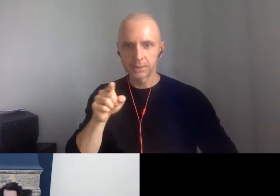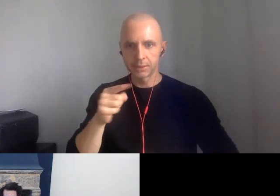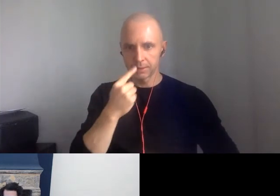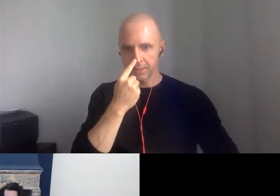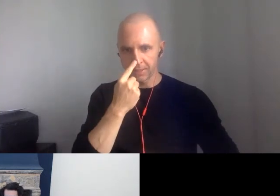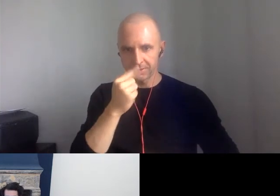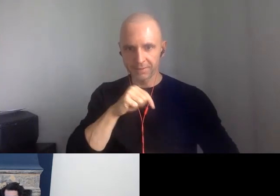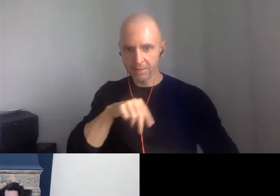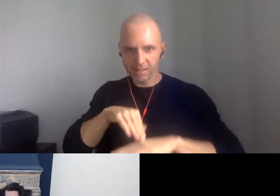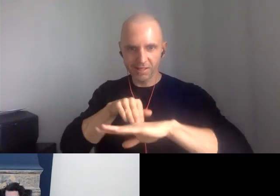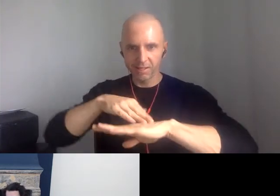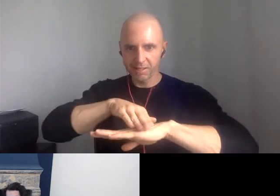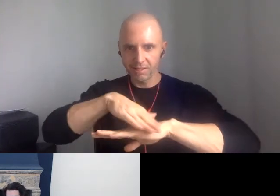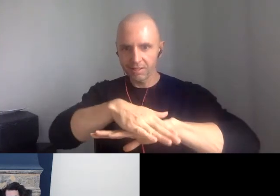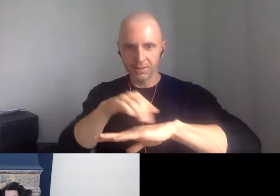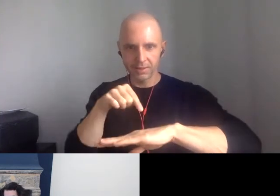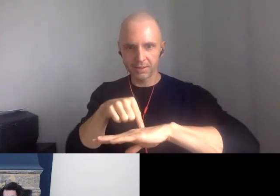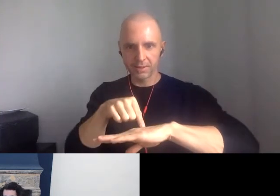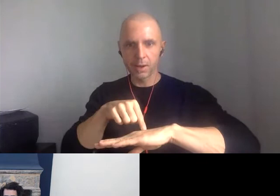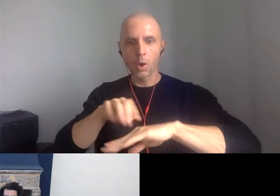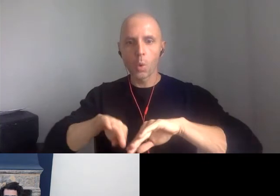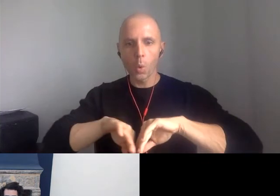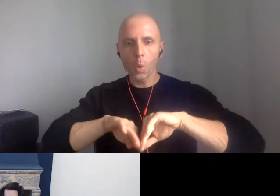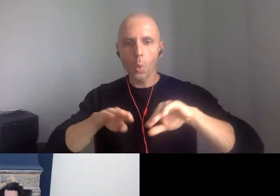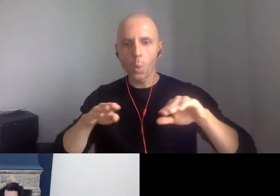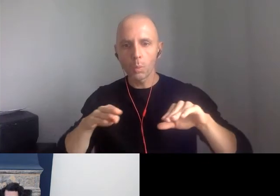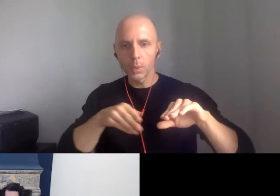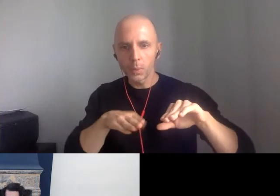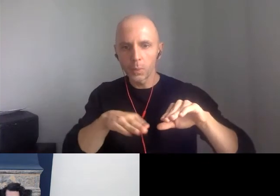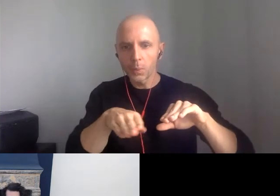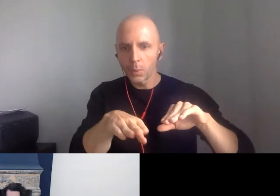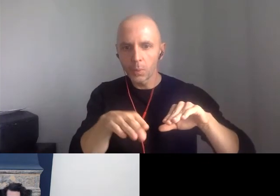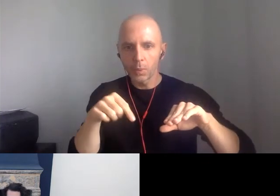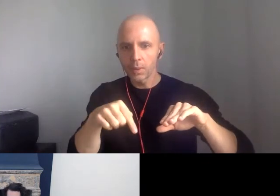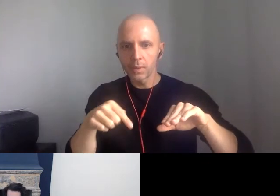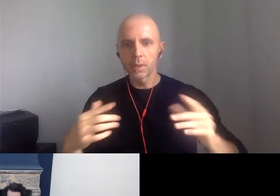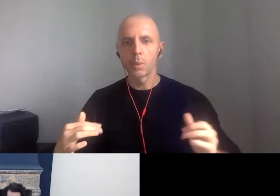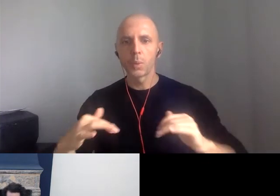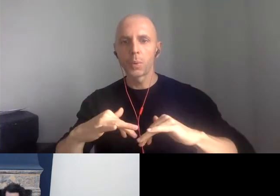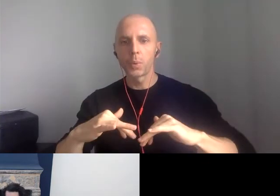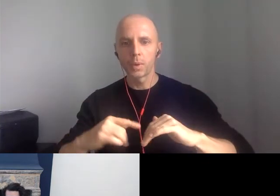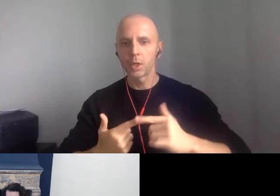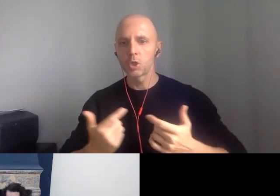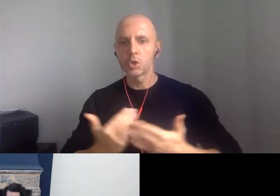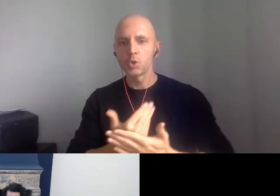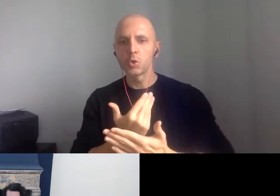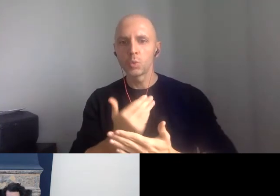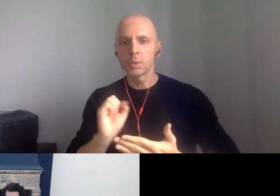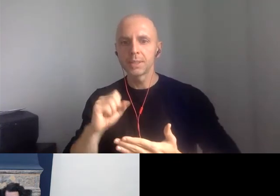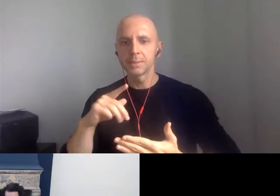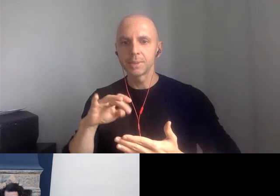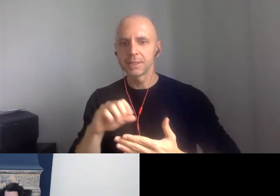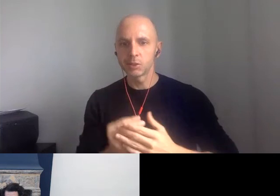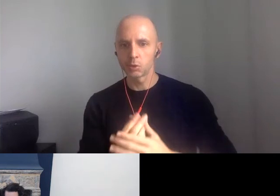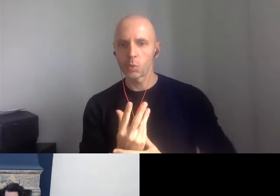woodland floor, exposing dormant seedbeds and generate a new chance for species establishment. And lastly,